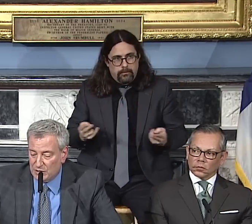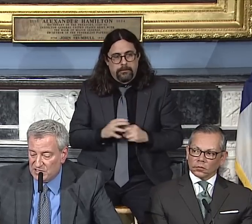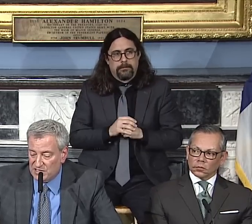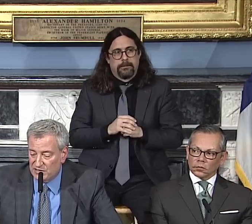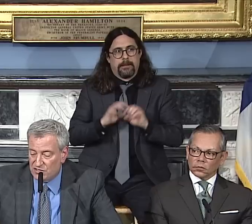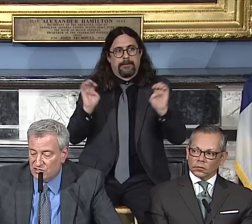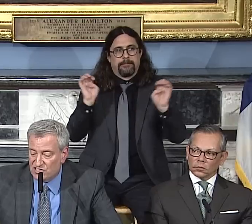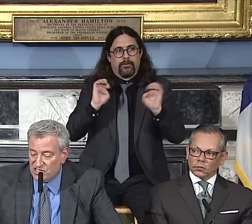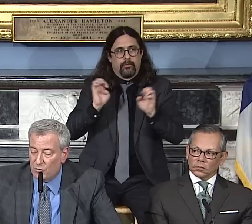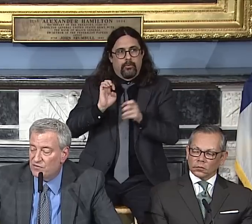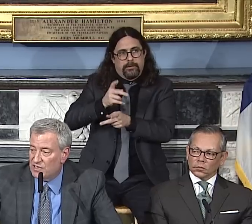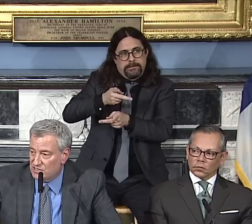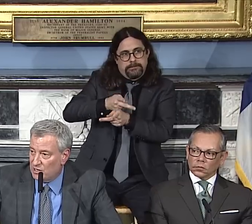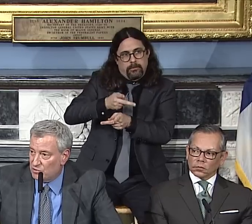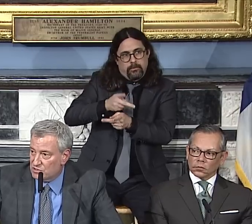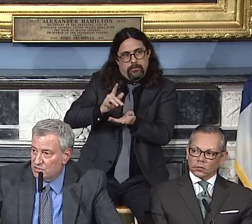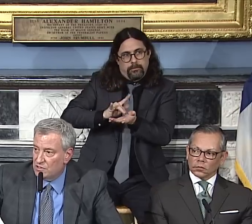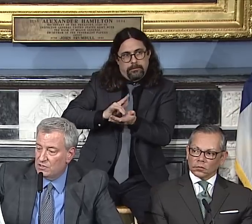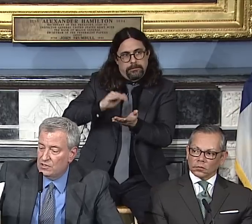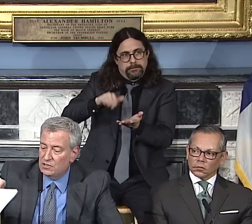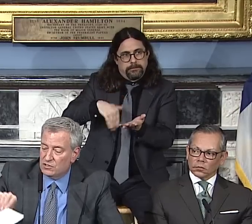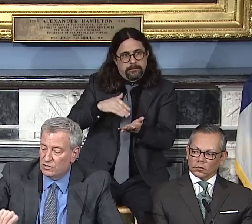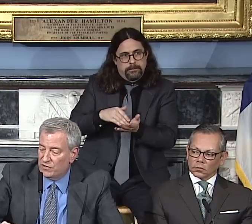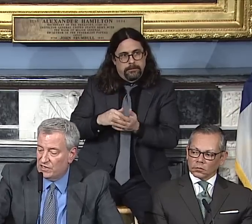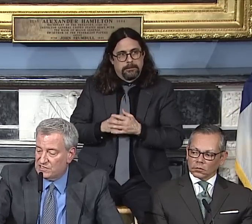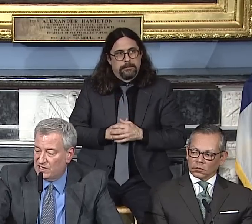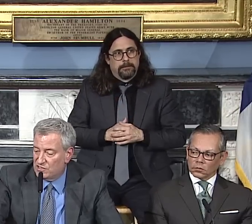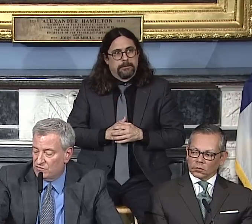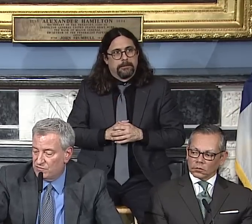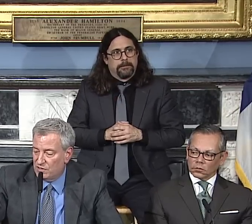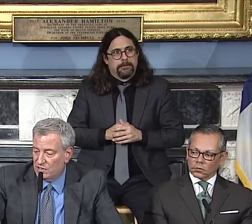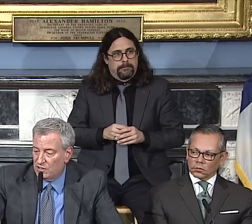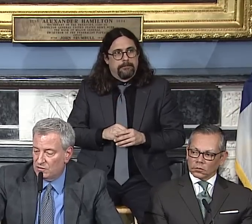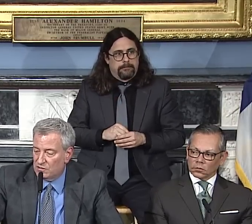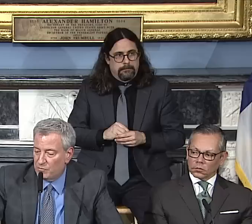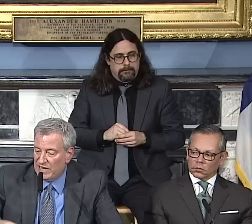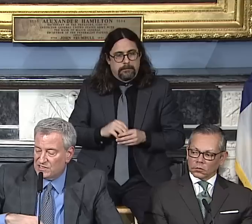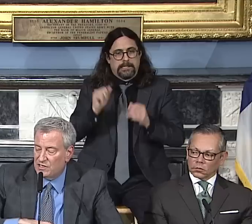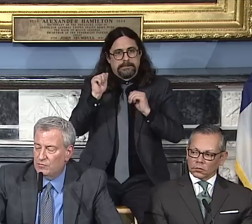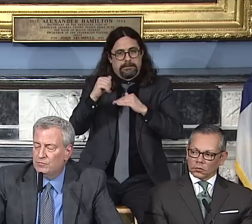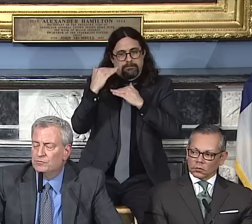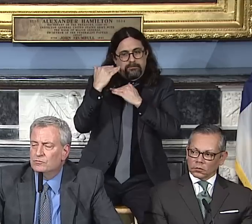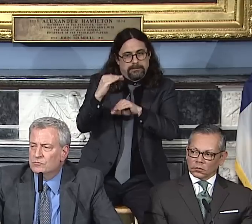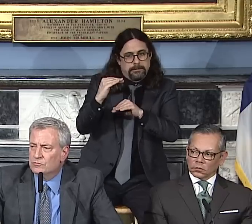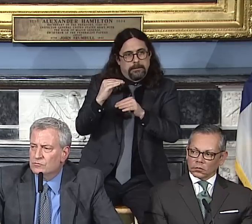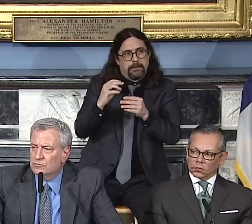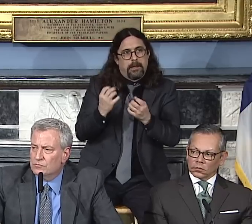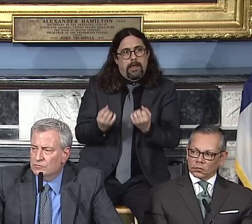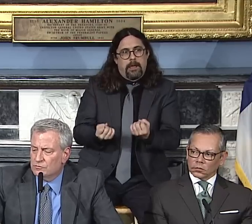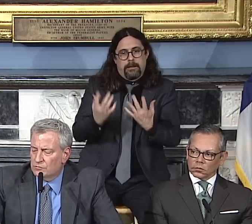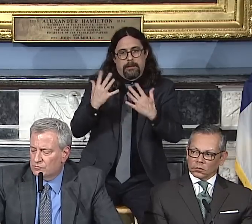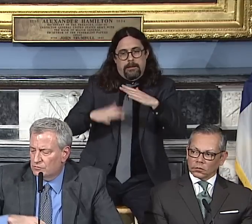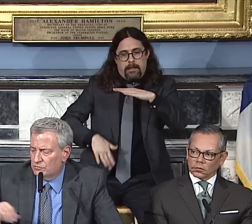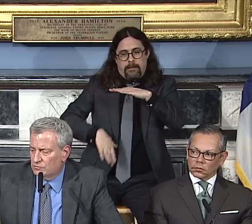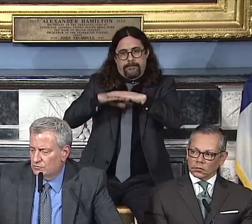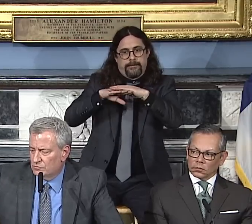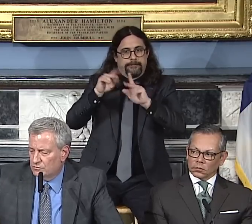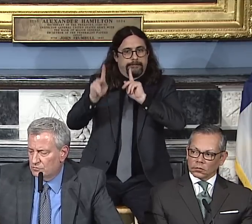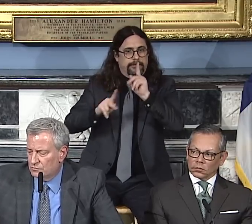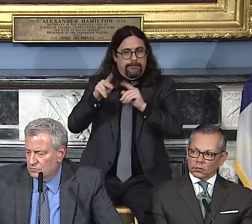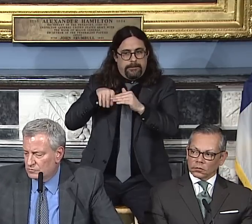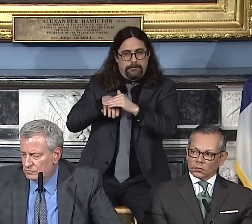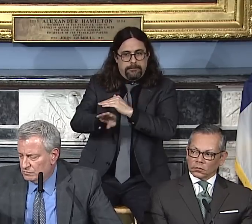building occupancy. These are some of the examples. So they're very extensive capacity. Follow up, at what point do you move